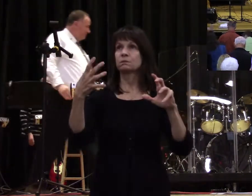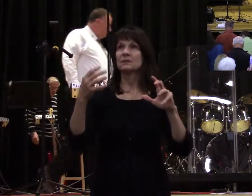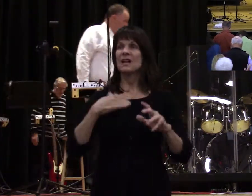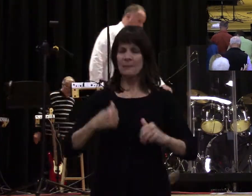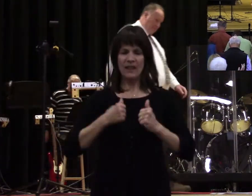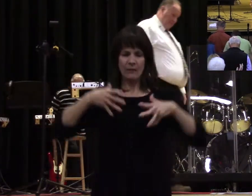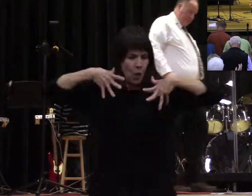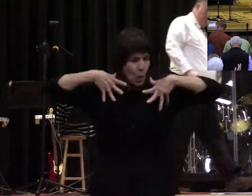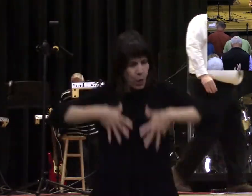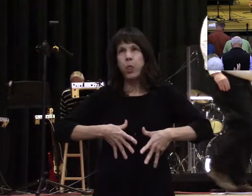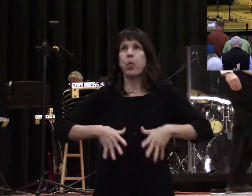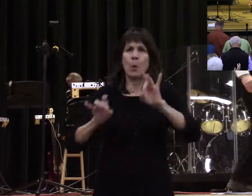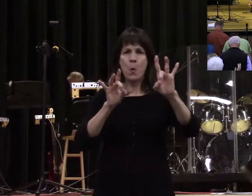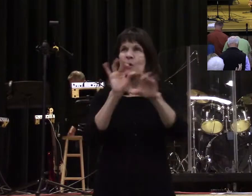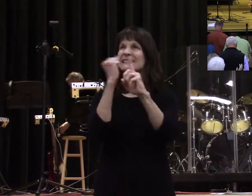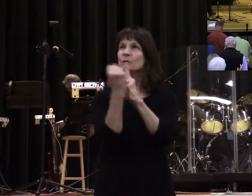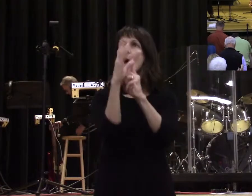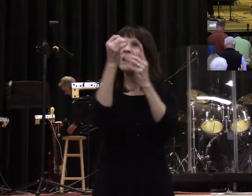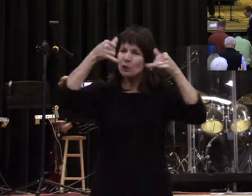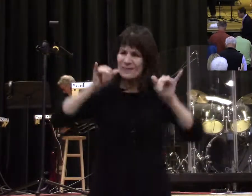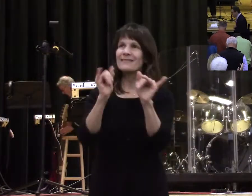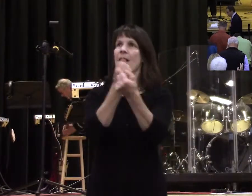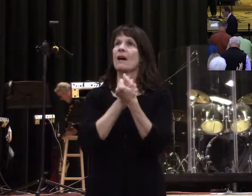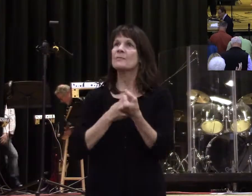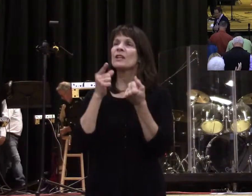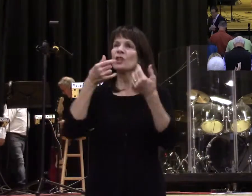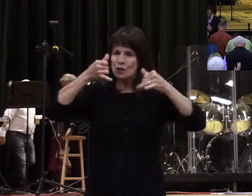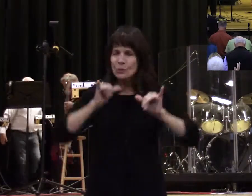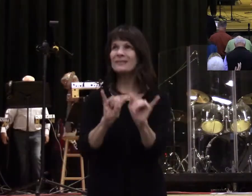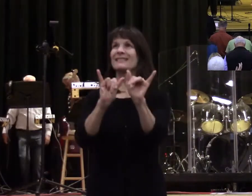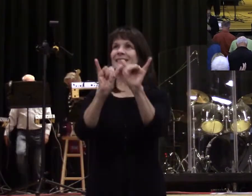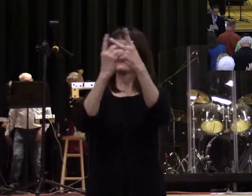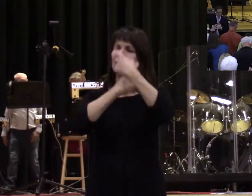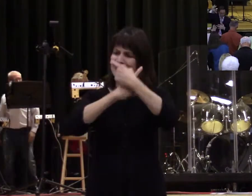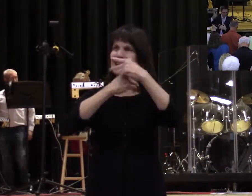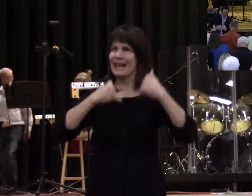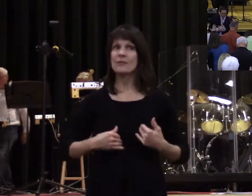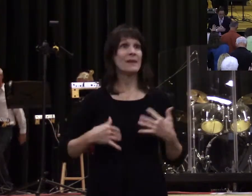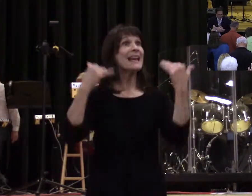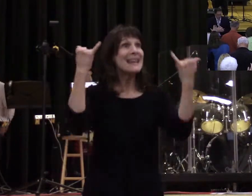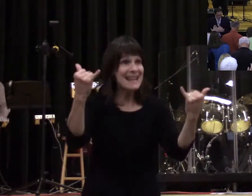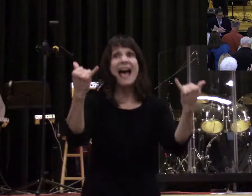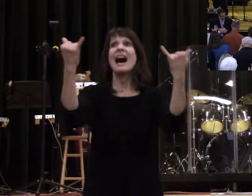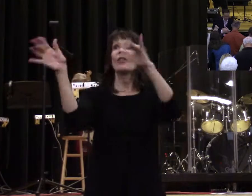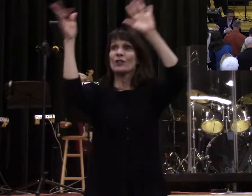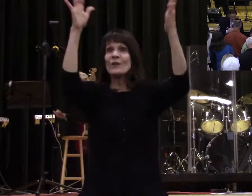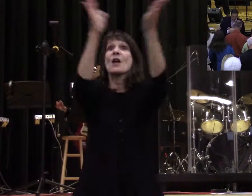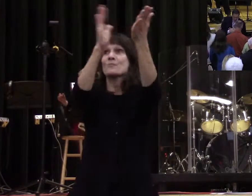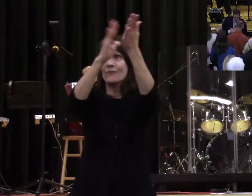hard times, oh God. And Father, You keep leading me closer to You, Lord. And I thank You for it. Now you can give God a praise